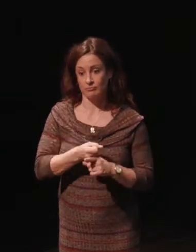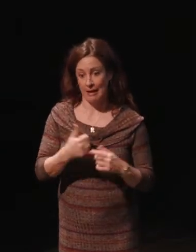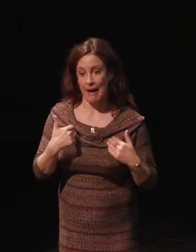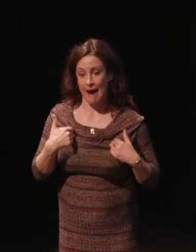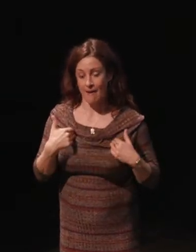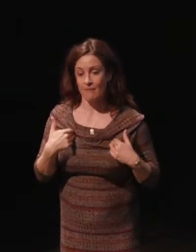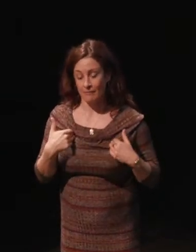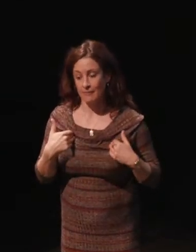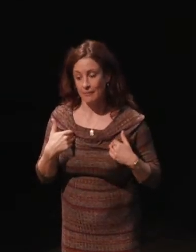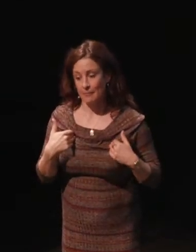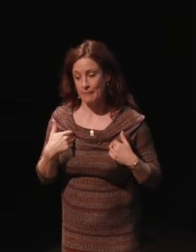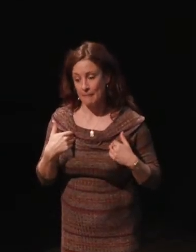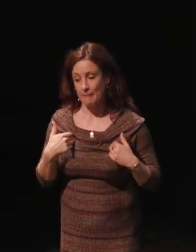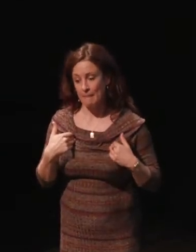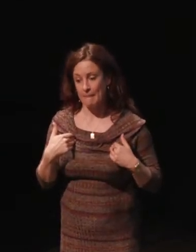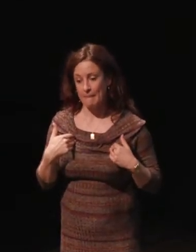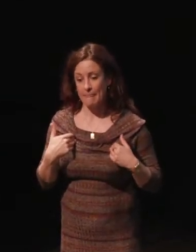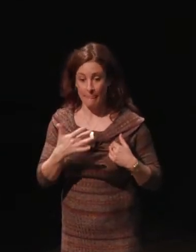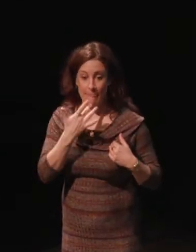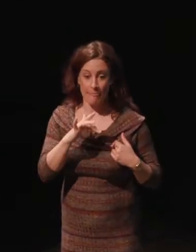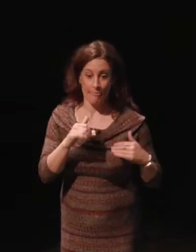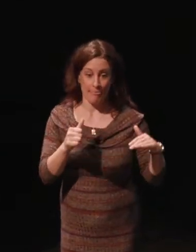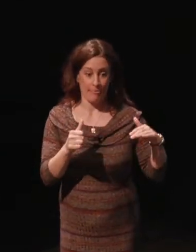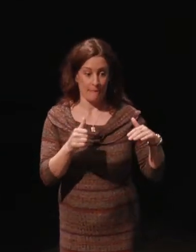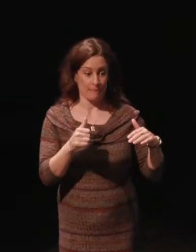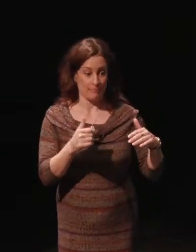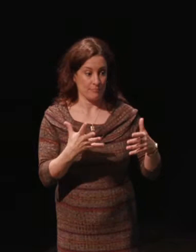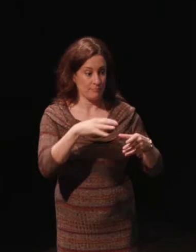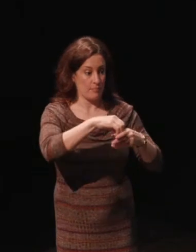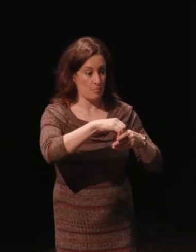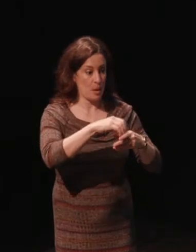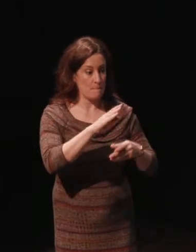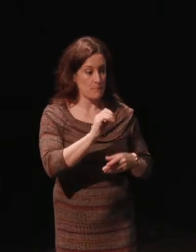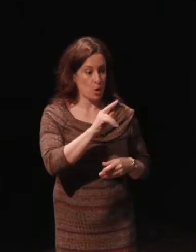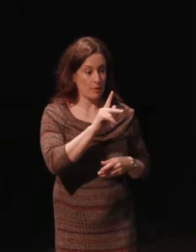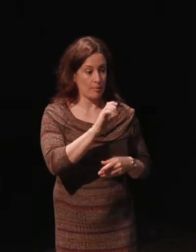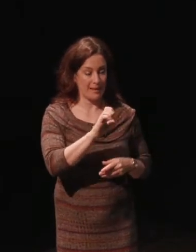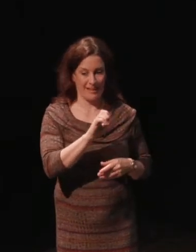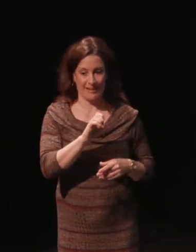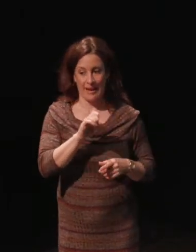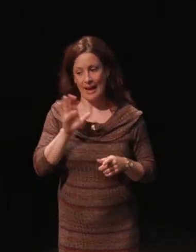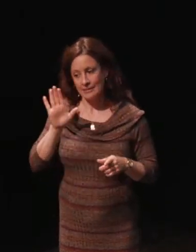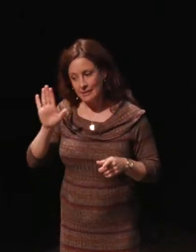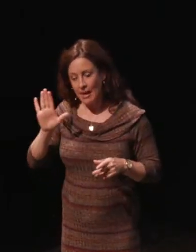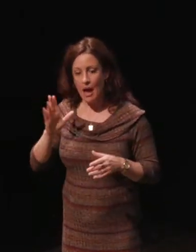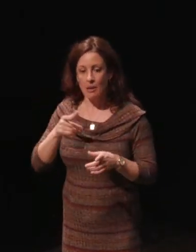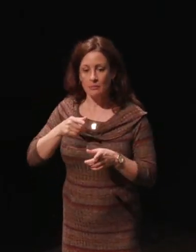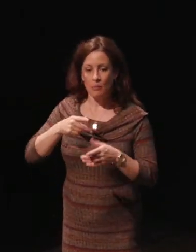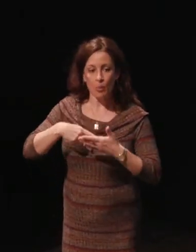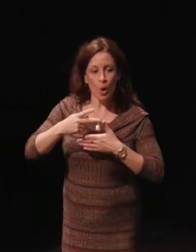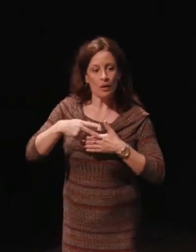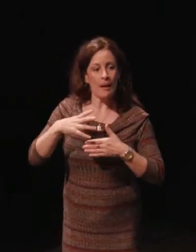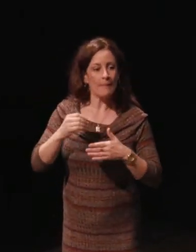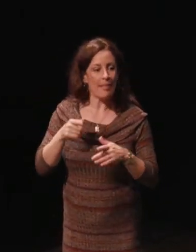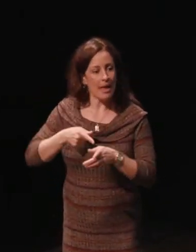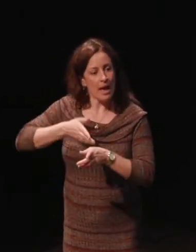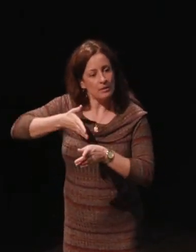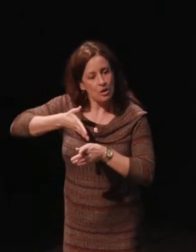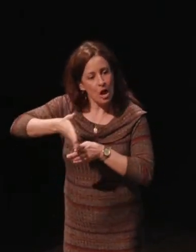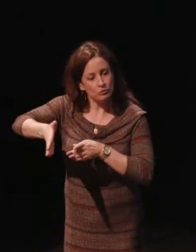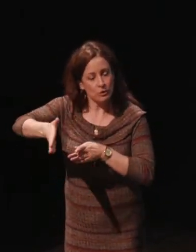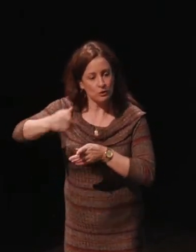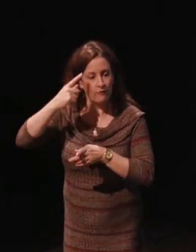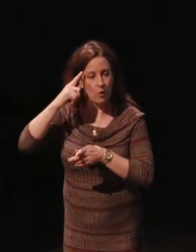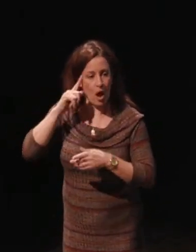have become part of Berklee is that program and that concentration in autism.